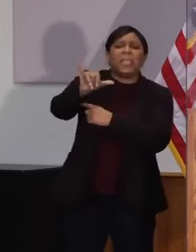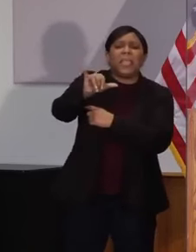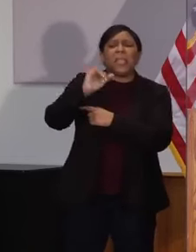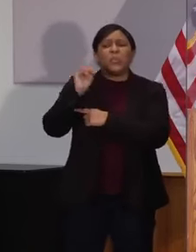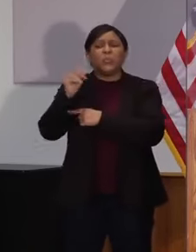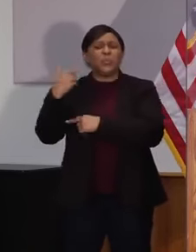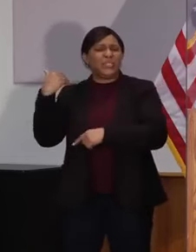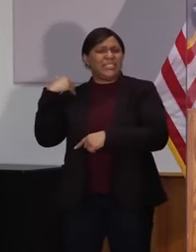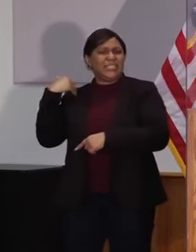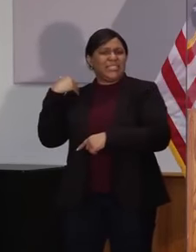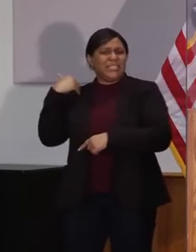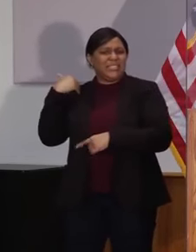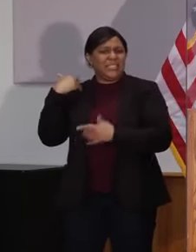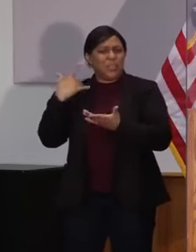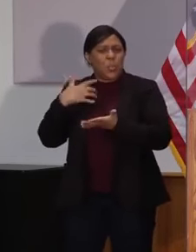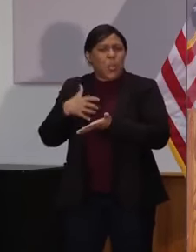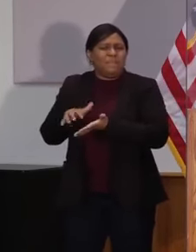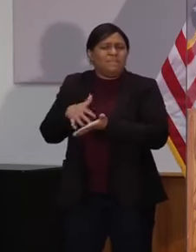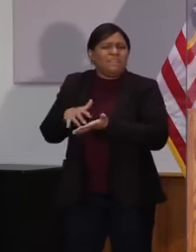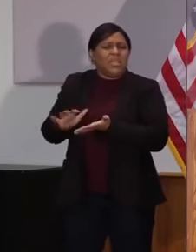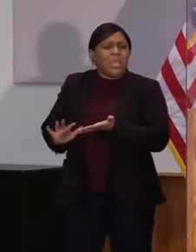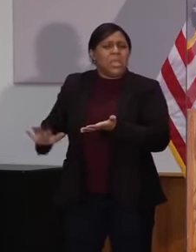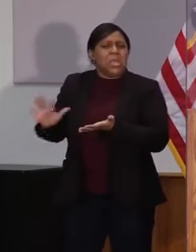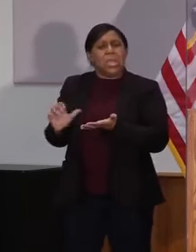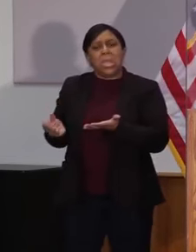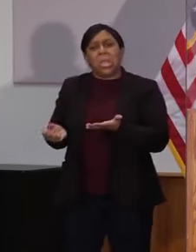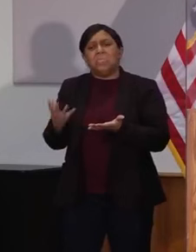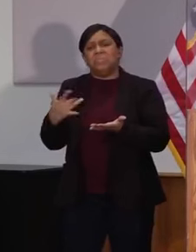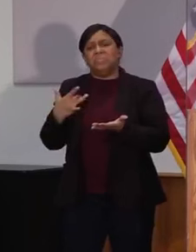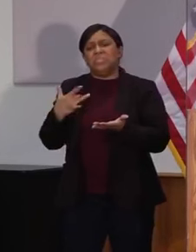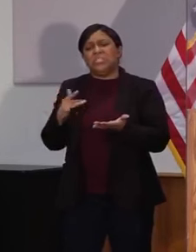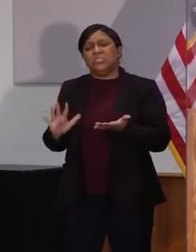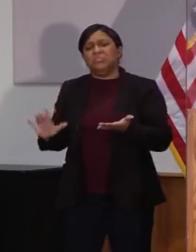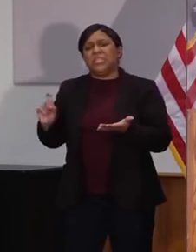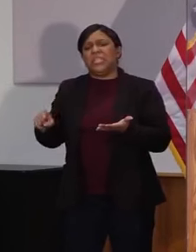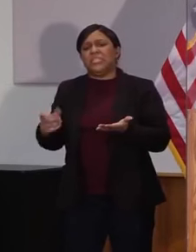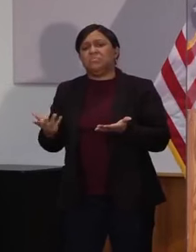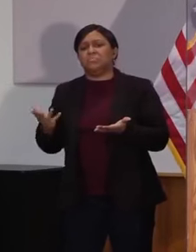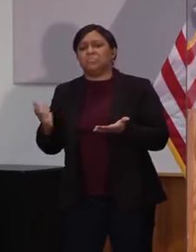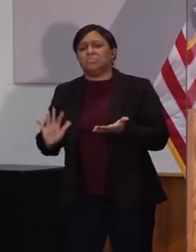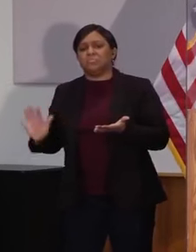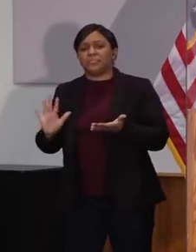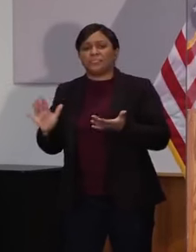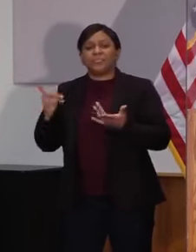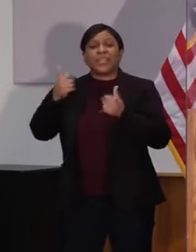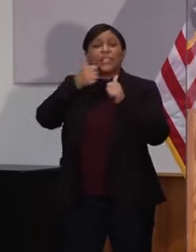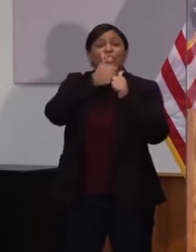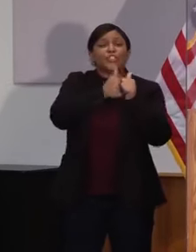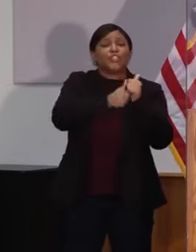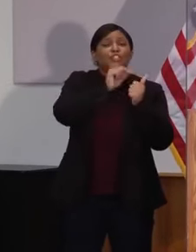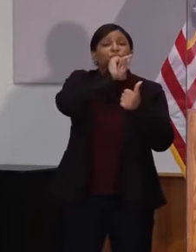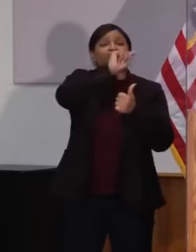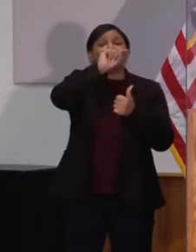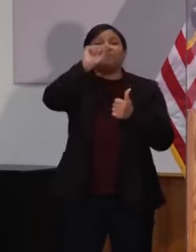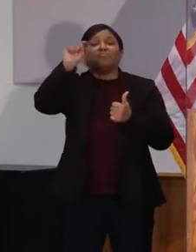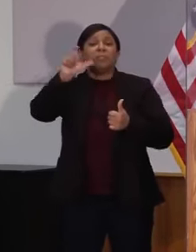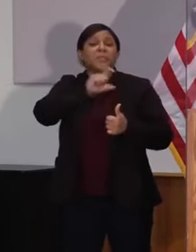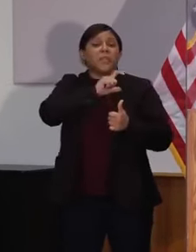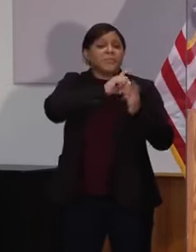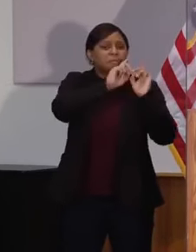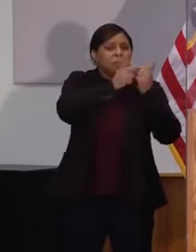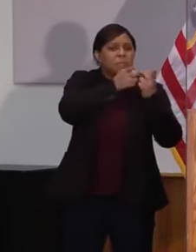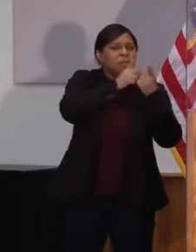a ballpark figure around that? What was the cost that individual departments incurred? And then we subtracted